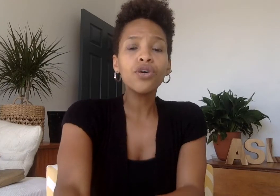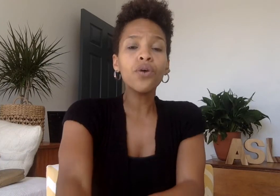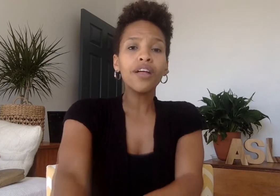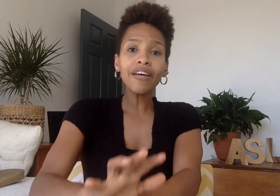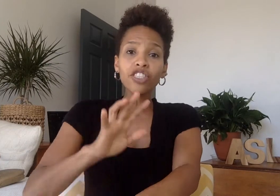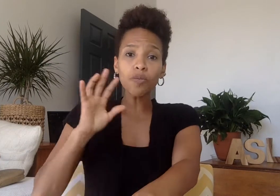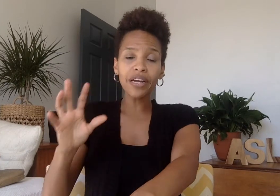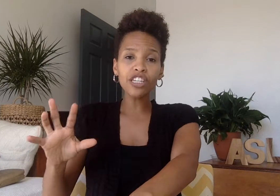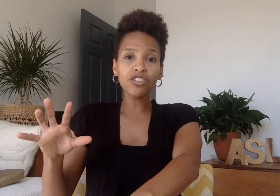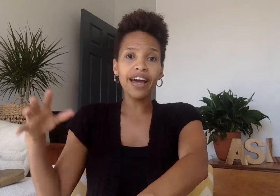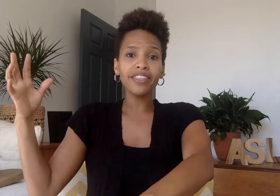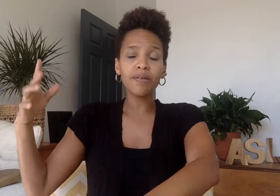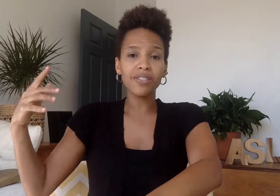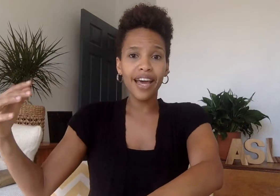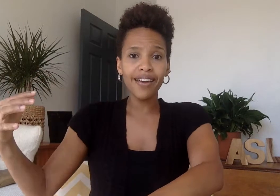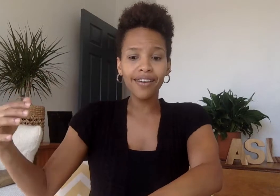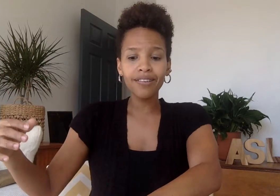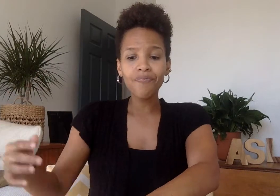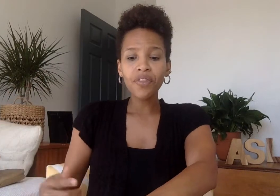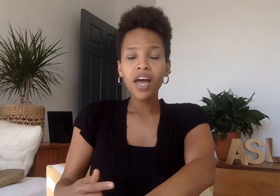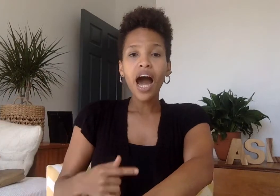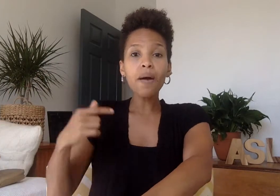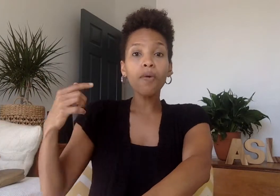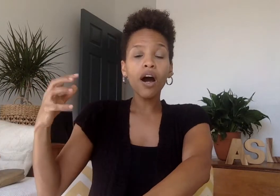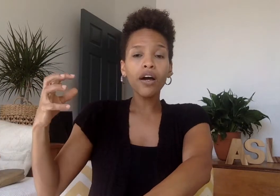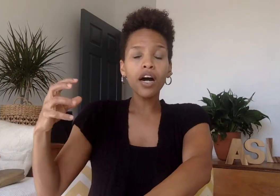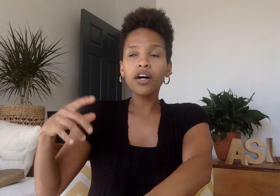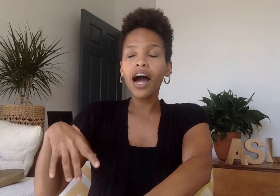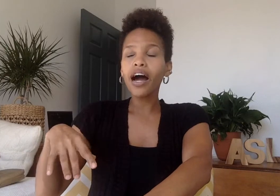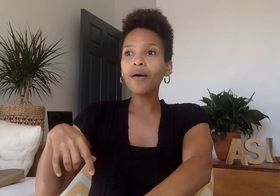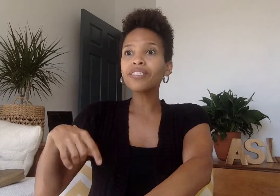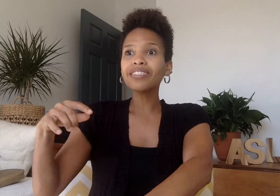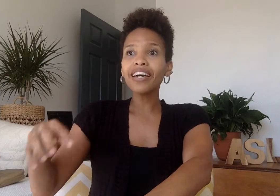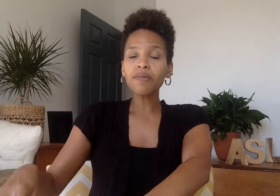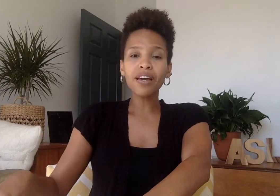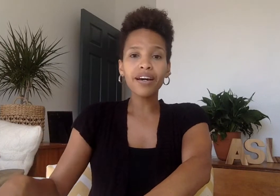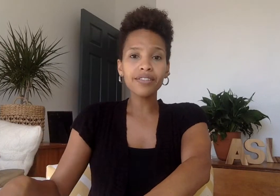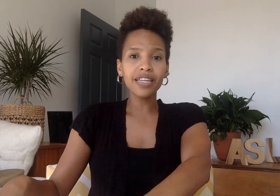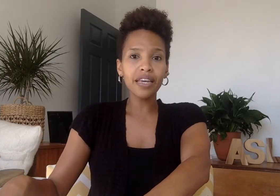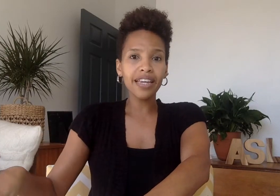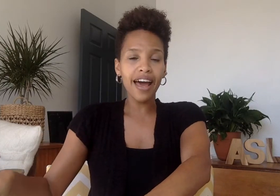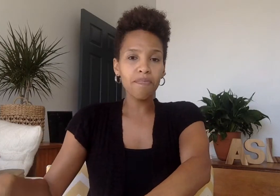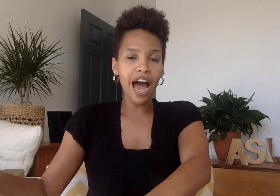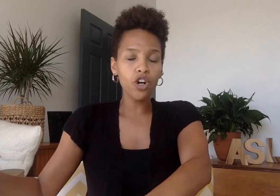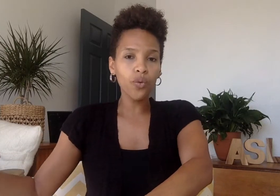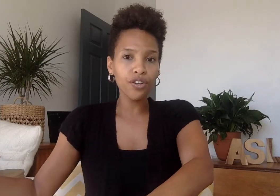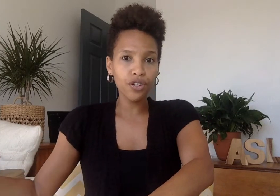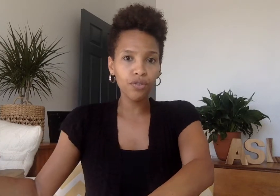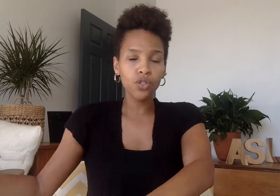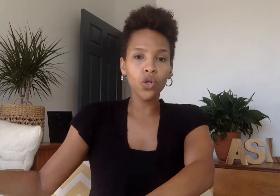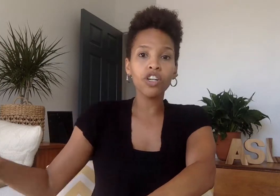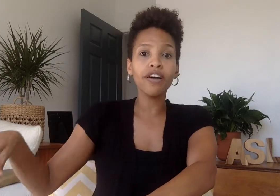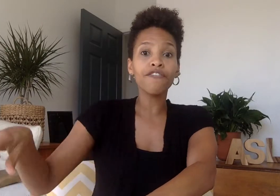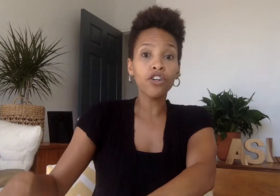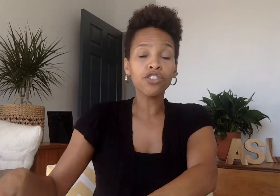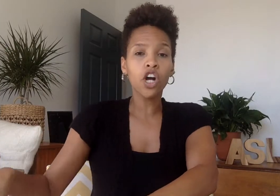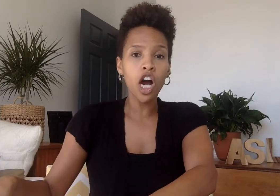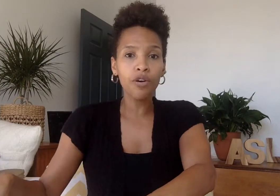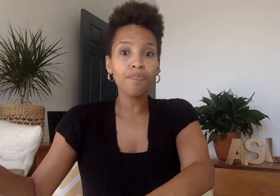a lot of interpretations ended up saying, I was excited because it had power windows, or it was my first car with